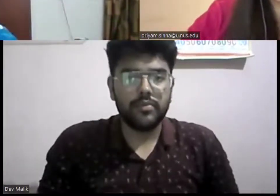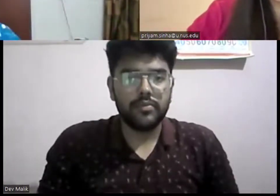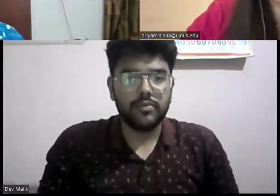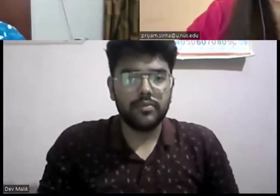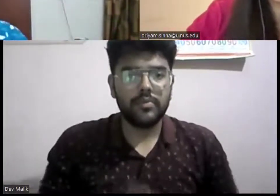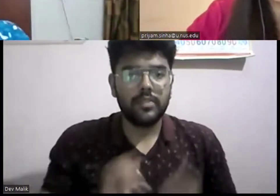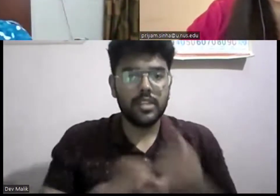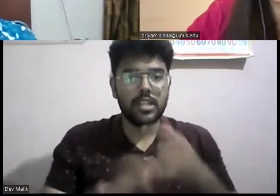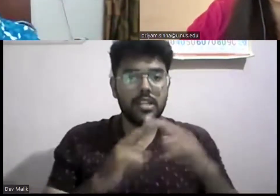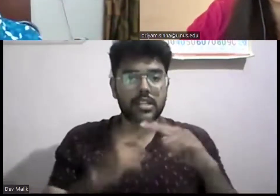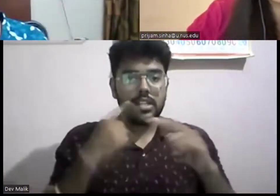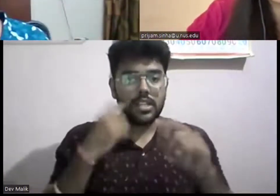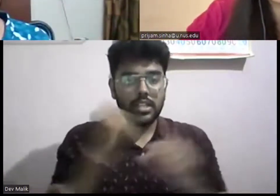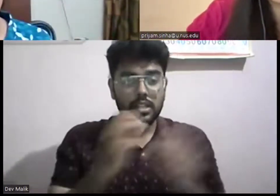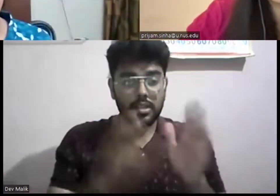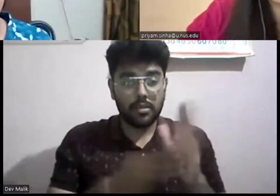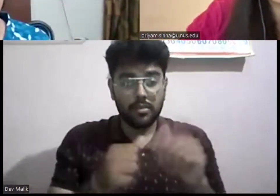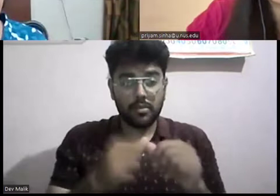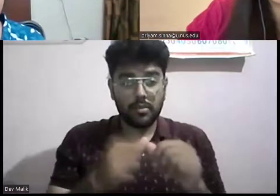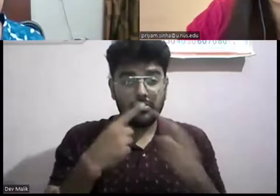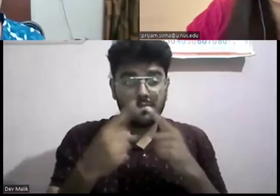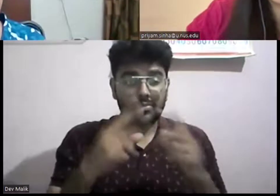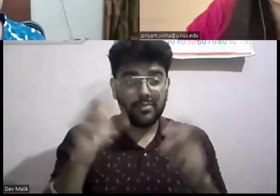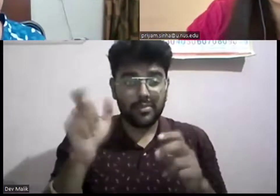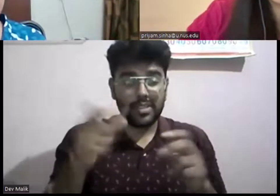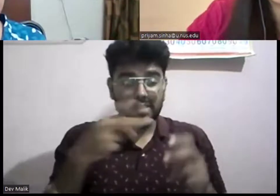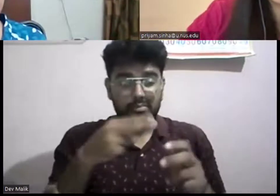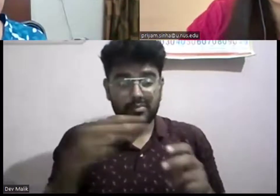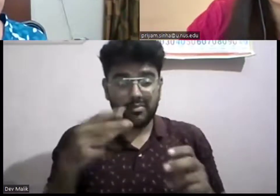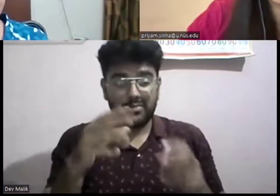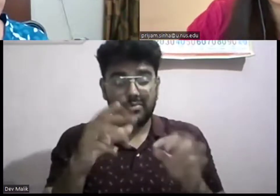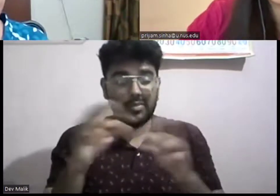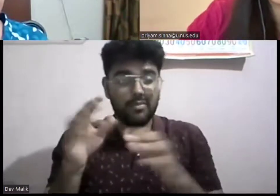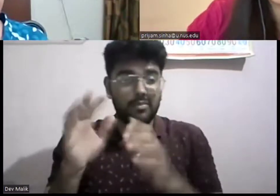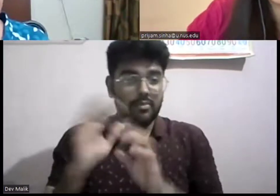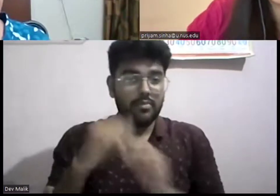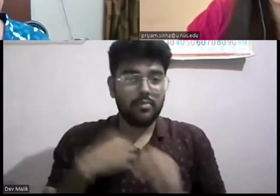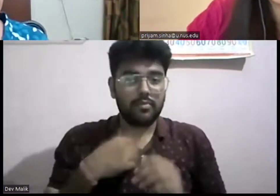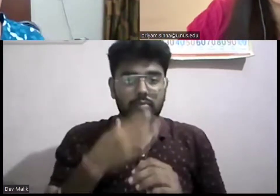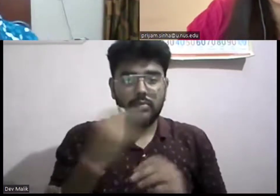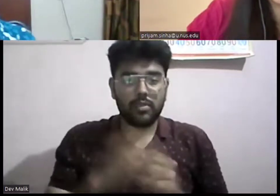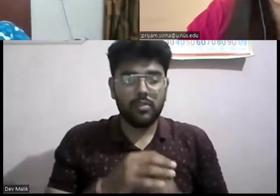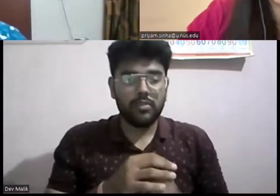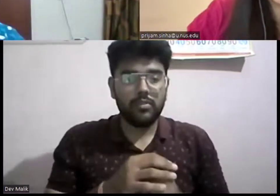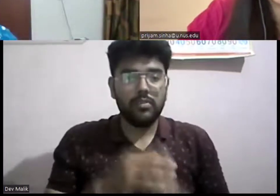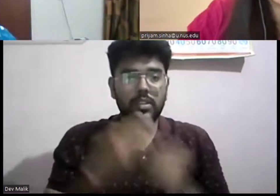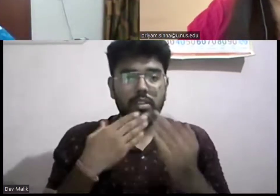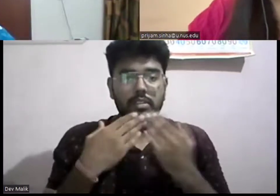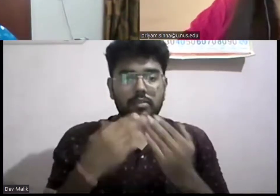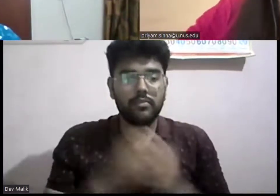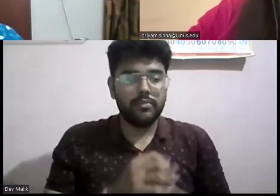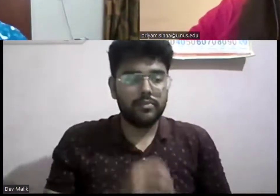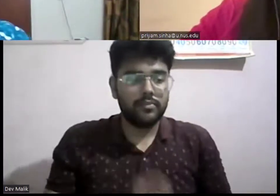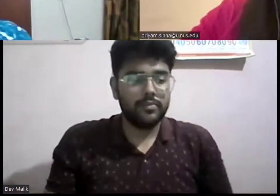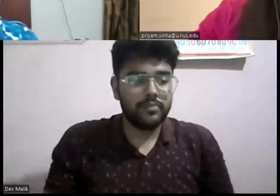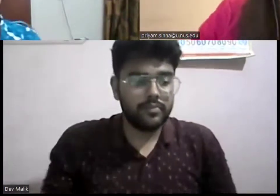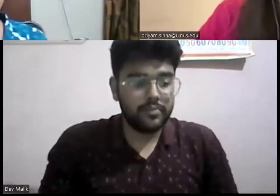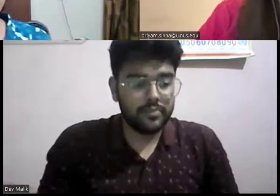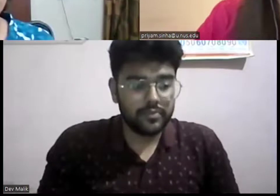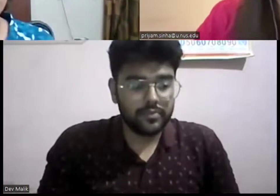uses and he talks about this concept of passing. Lovely. Thank you. Thank you very much.